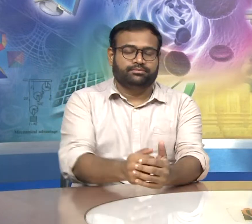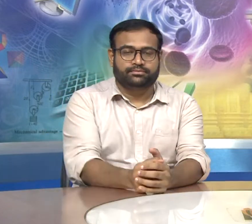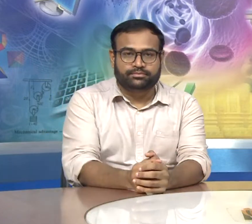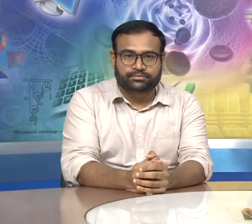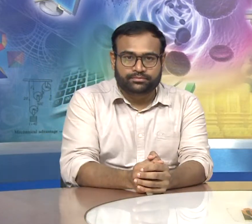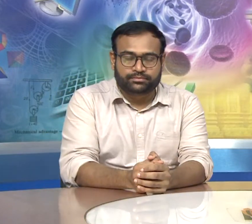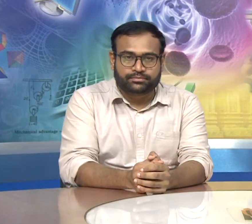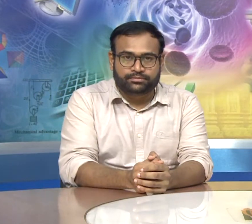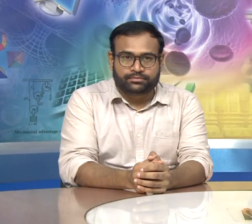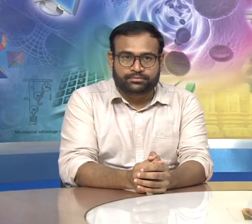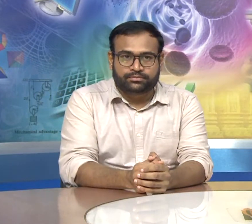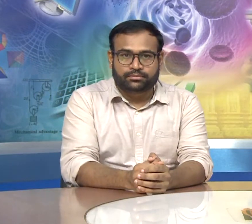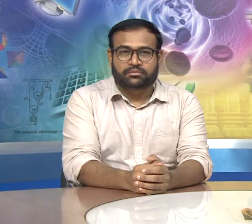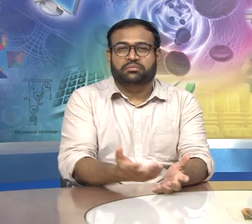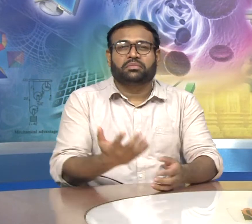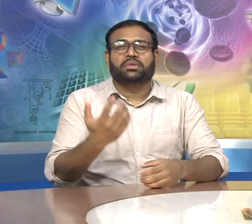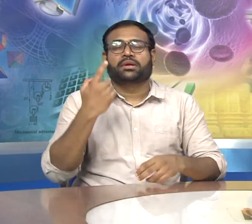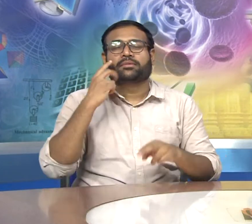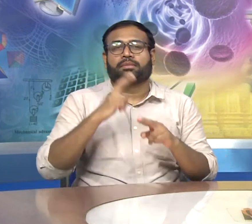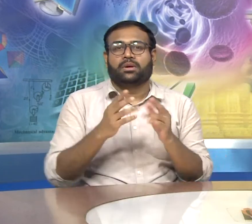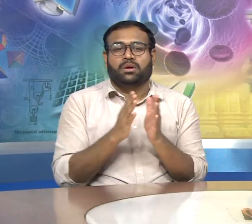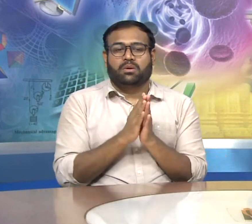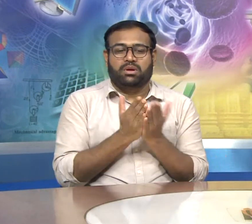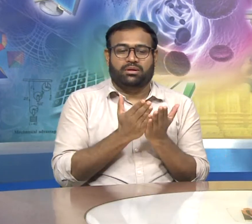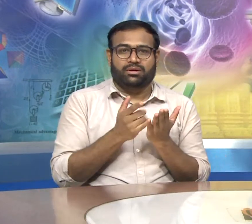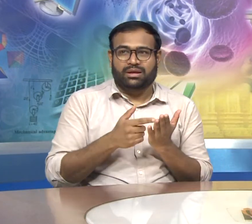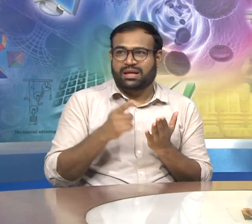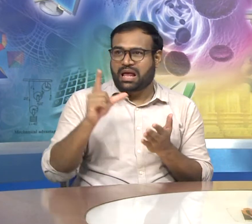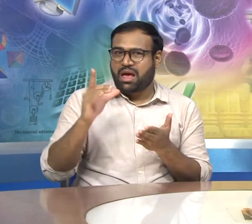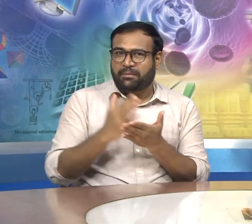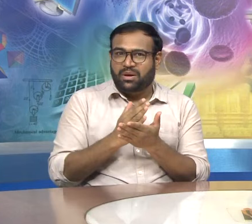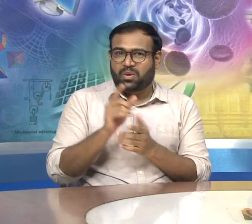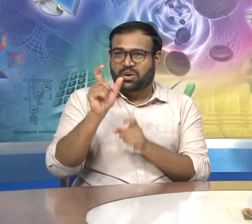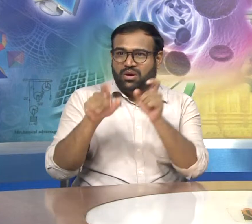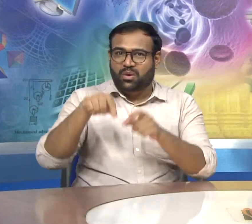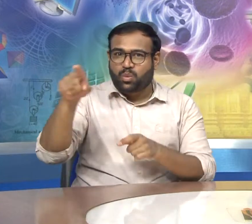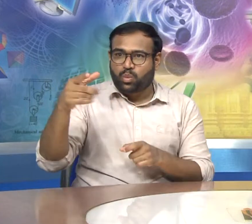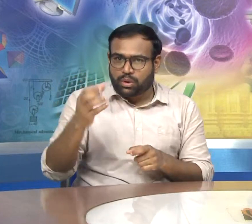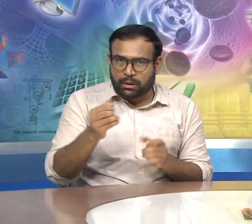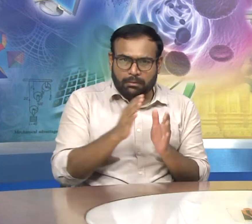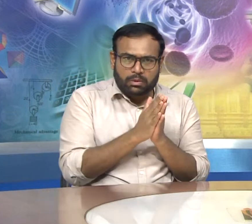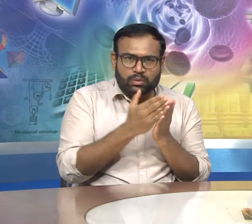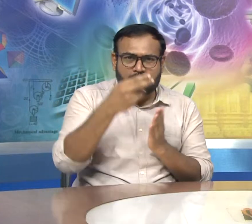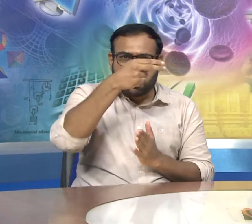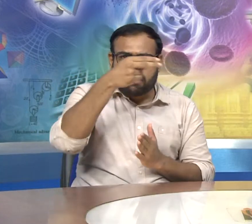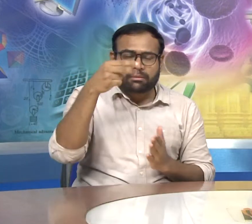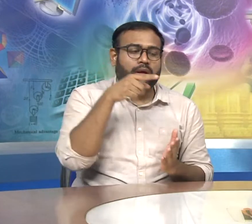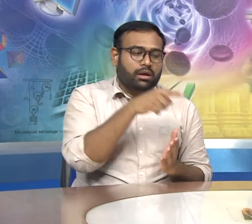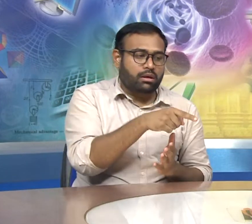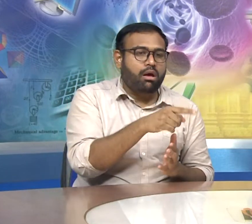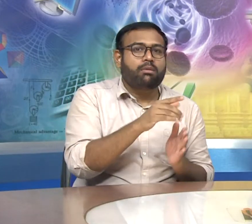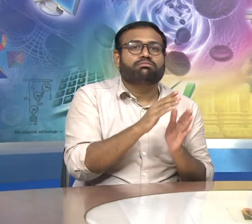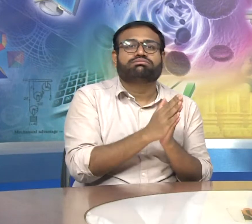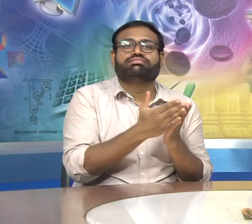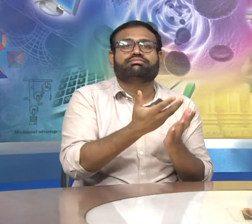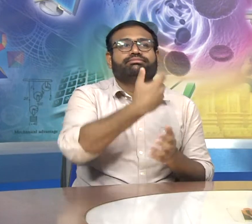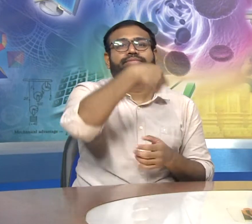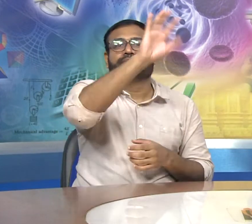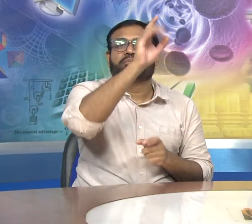so that they can hang over them later. Third point is whenever the book is returned,